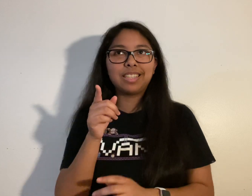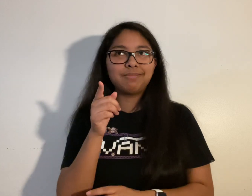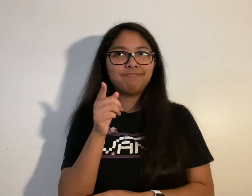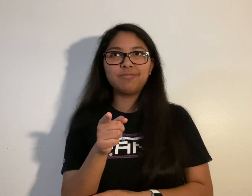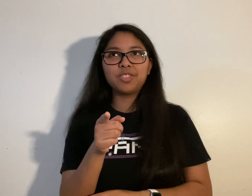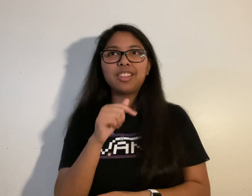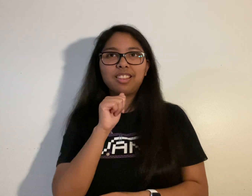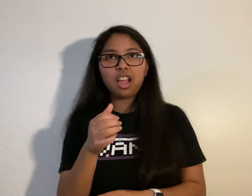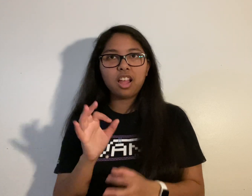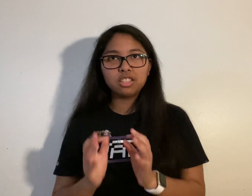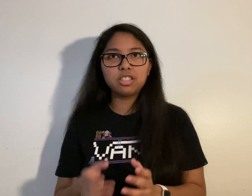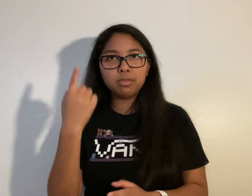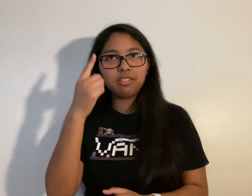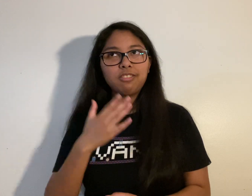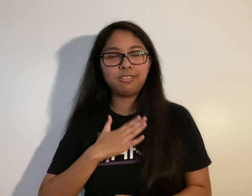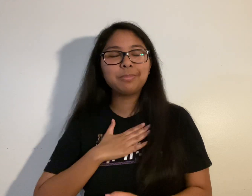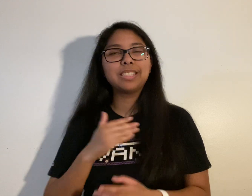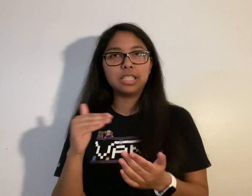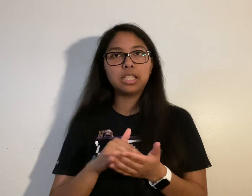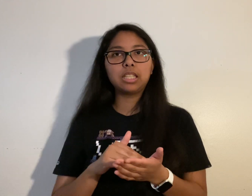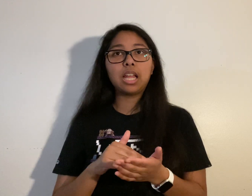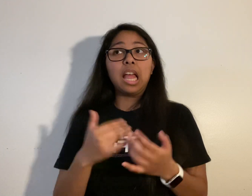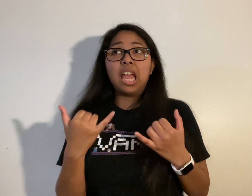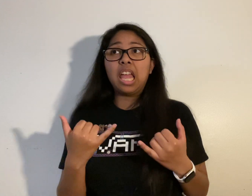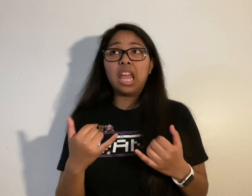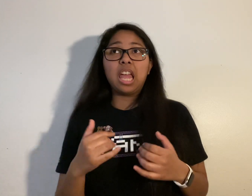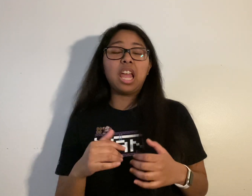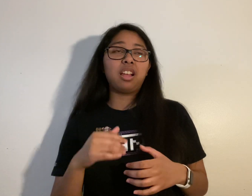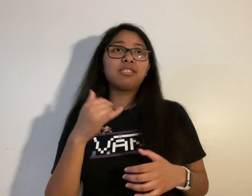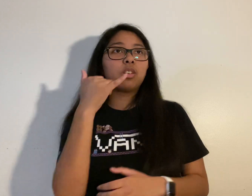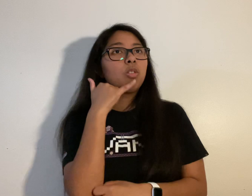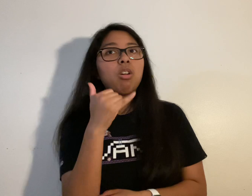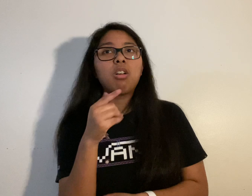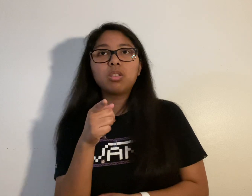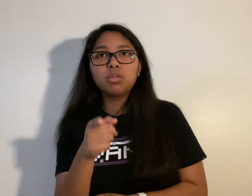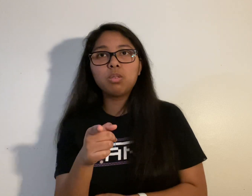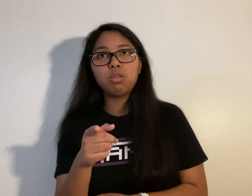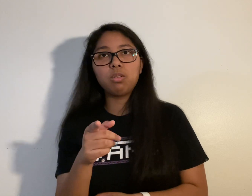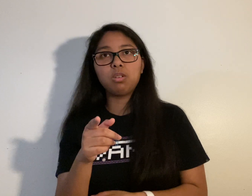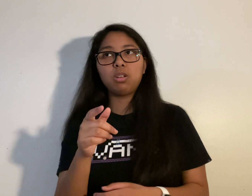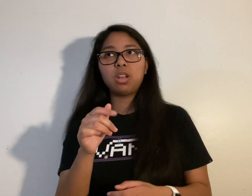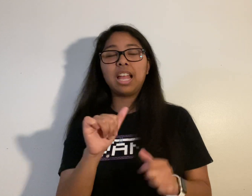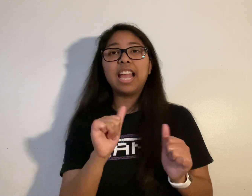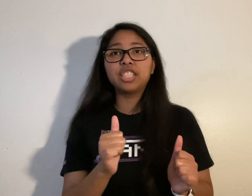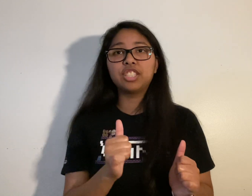I have to call your agency and explain my experience to a receptionist who I know doesn't even